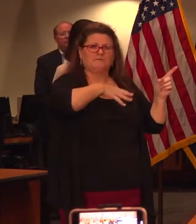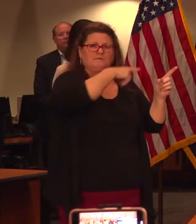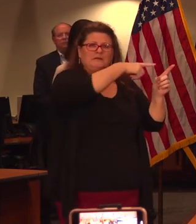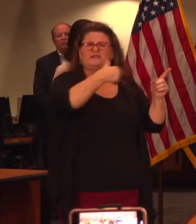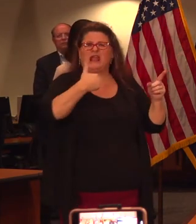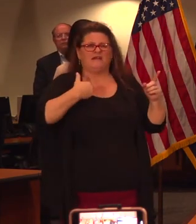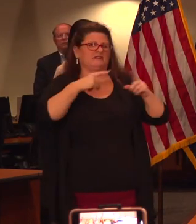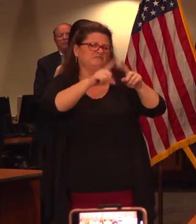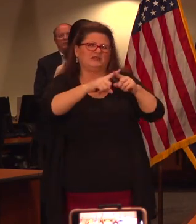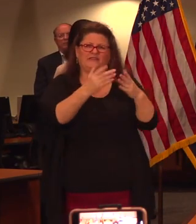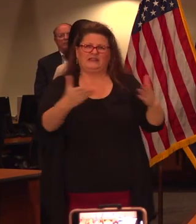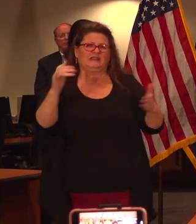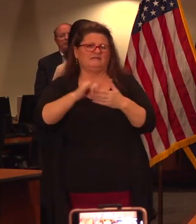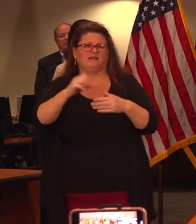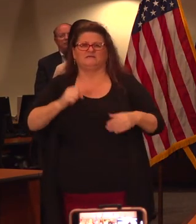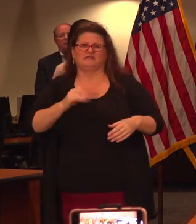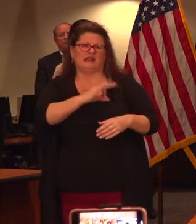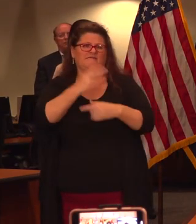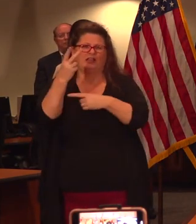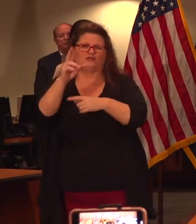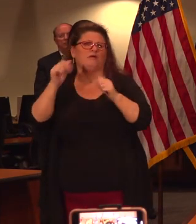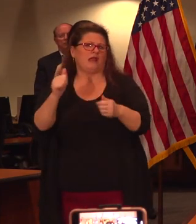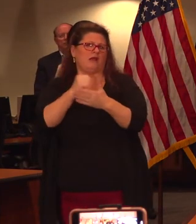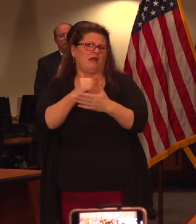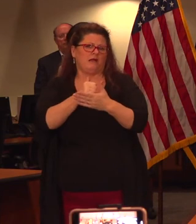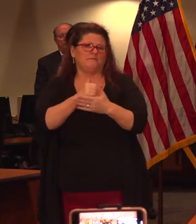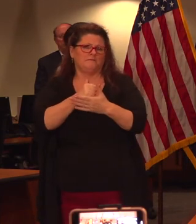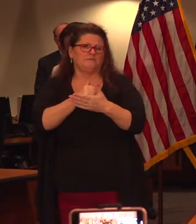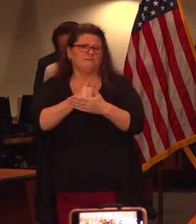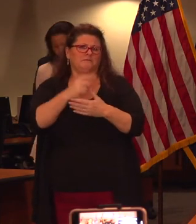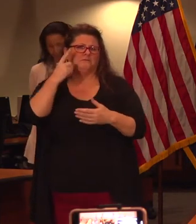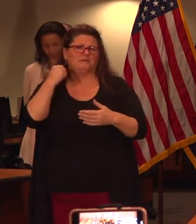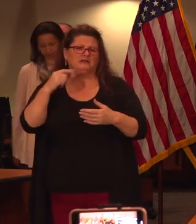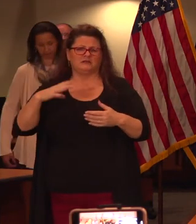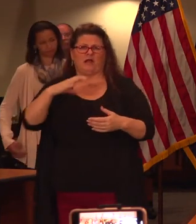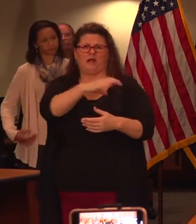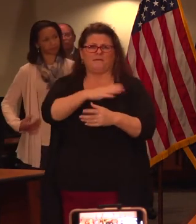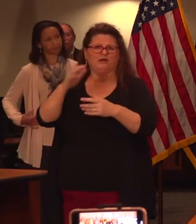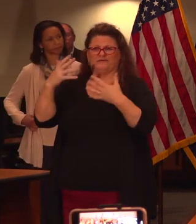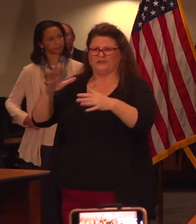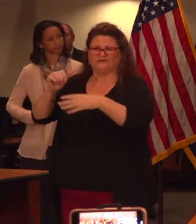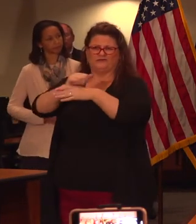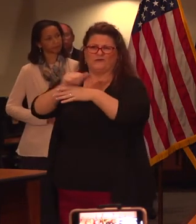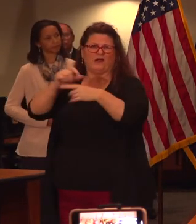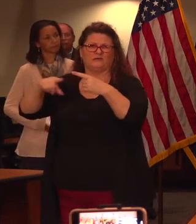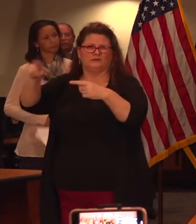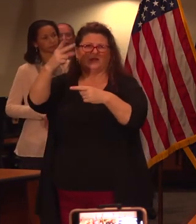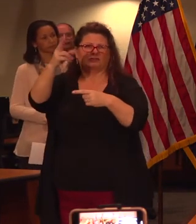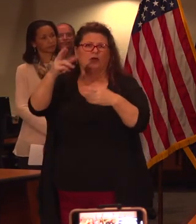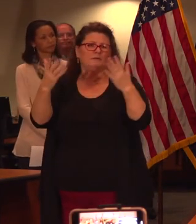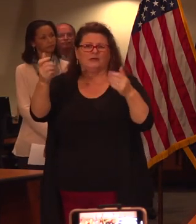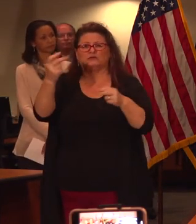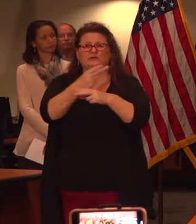that the HR staff, the central HR staff has trained all of our HR directors as to how we're going to handle it. In some cases, they can use